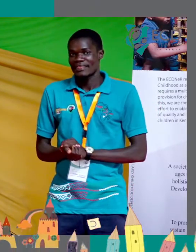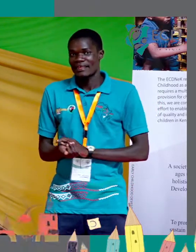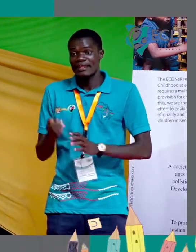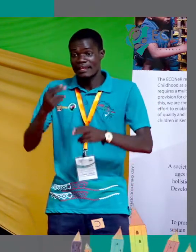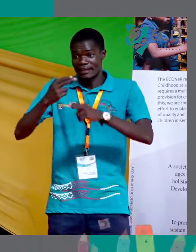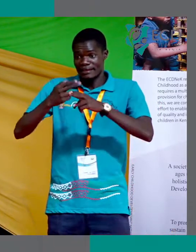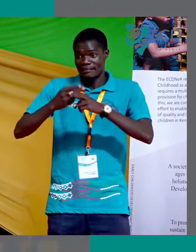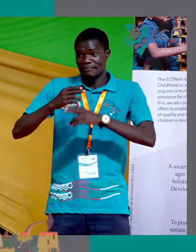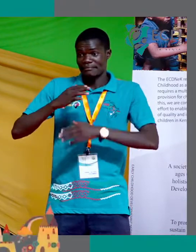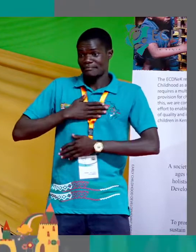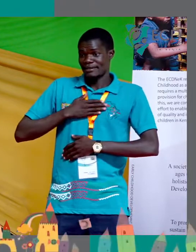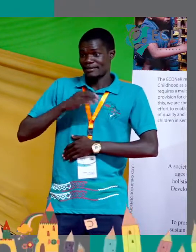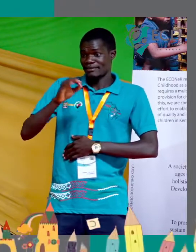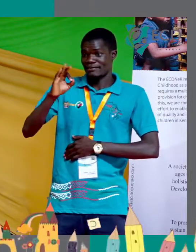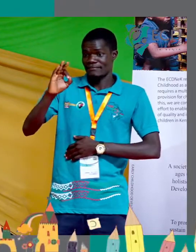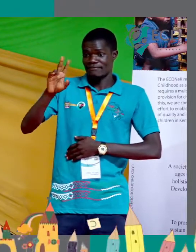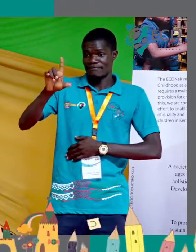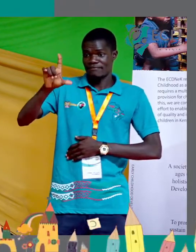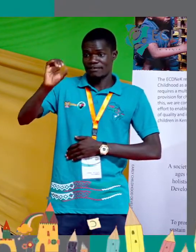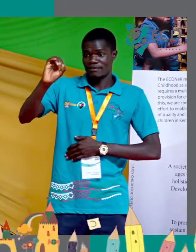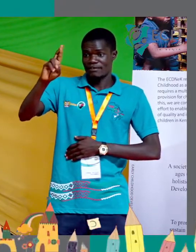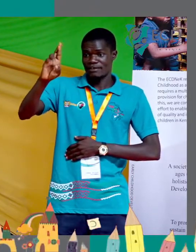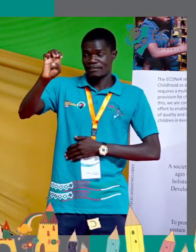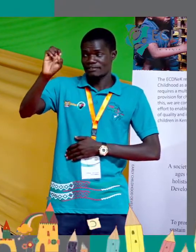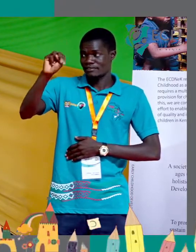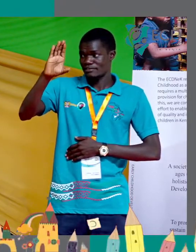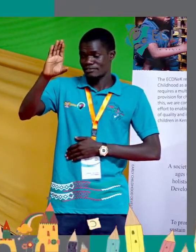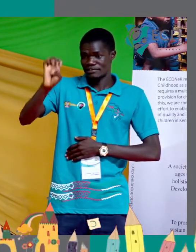My name is Florence Omondi